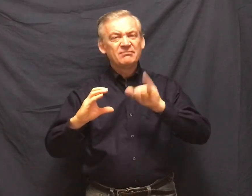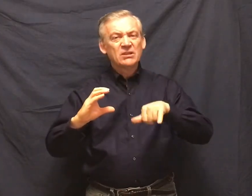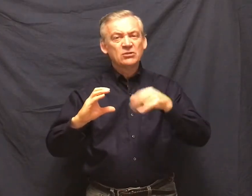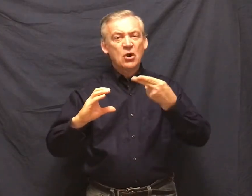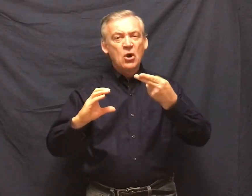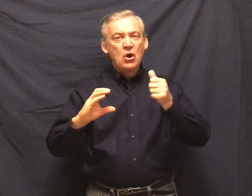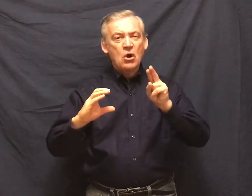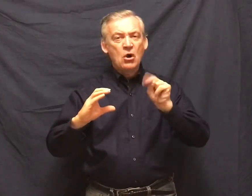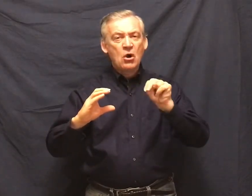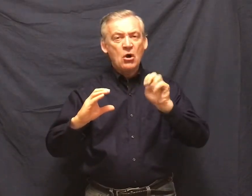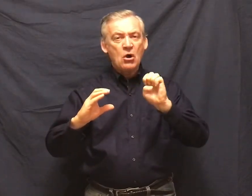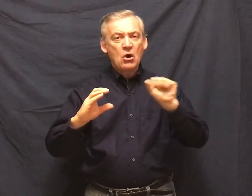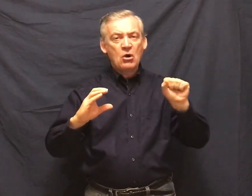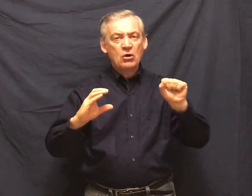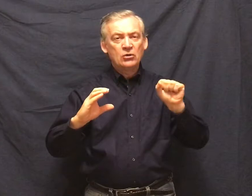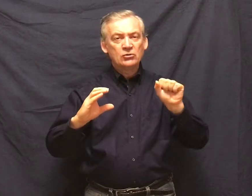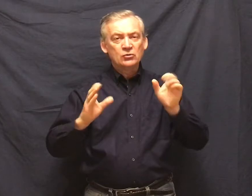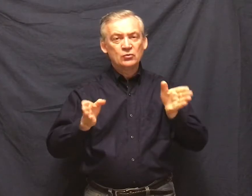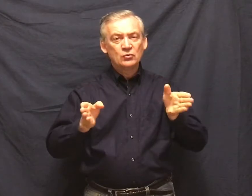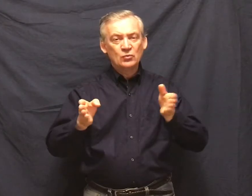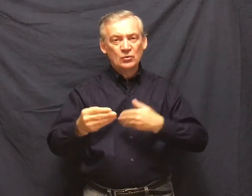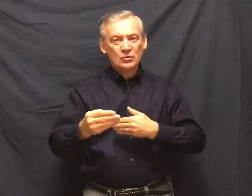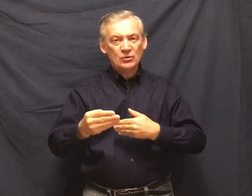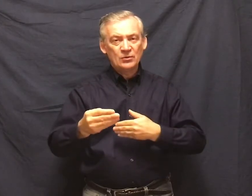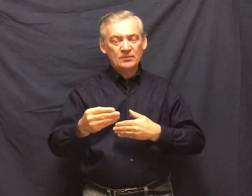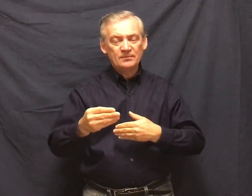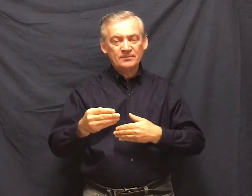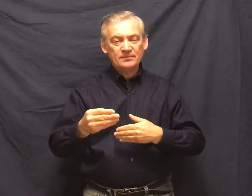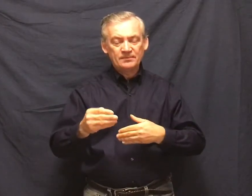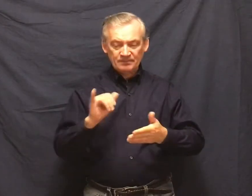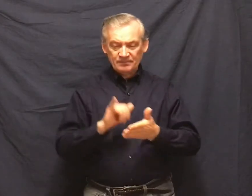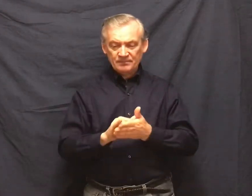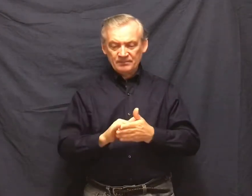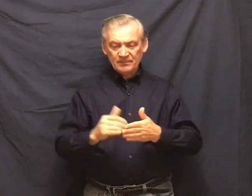On one side of the little room, there was a square, four-paned window.